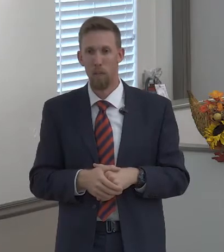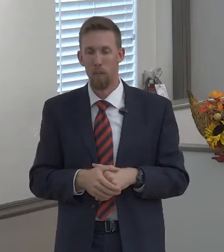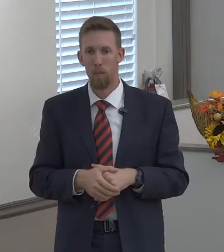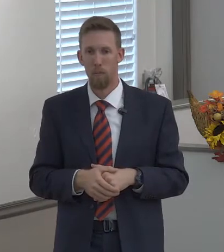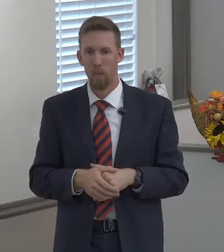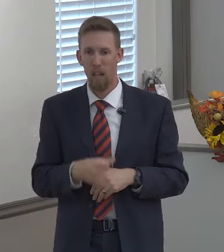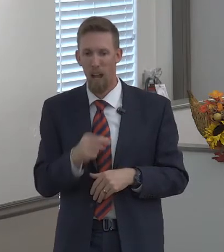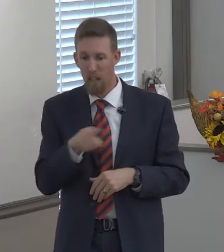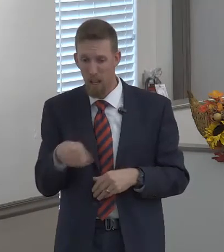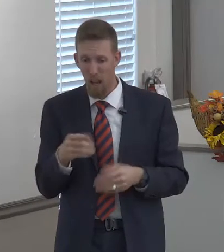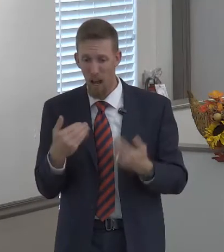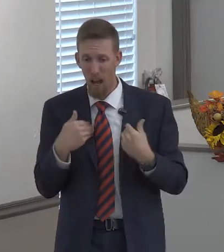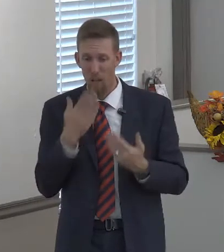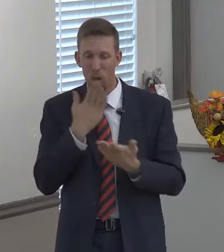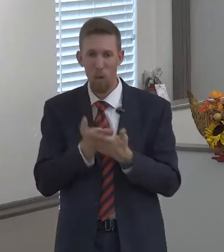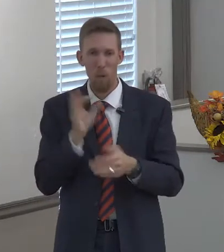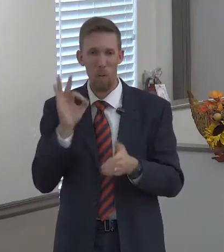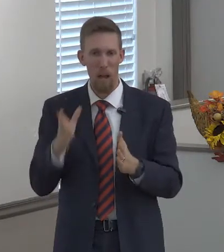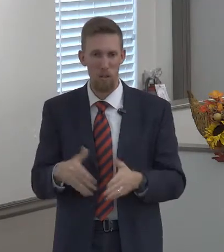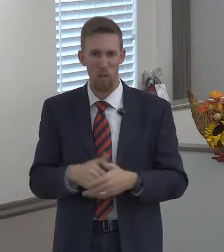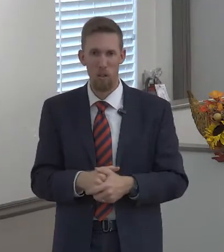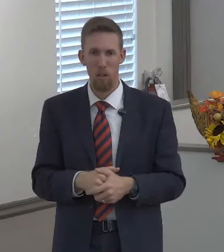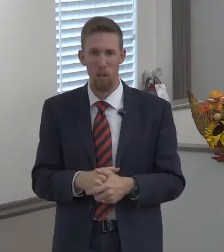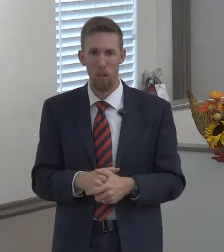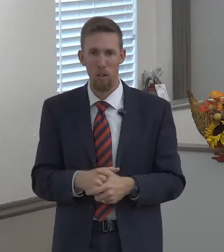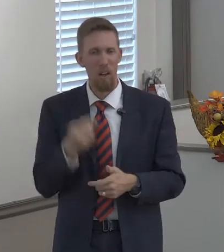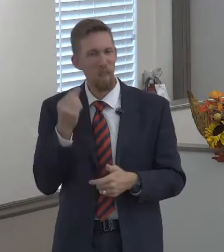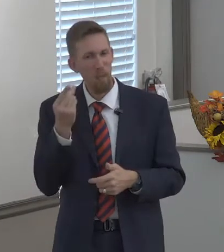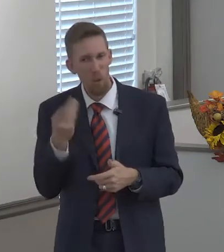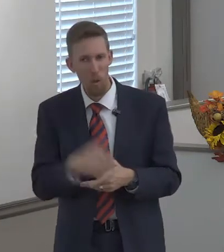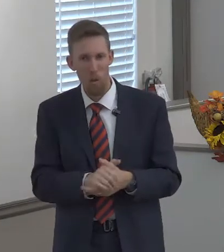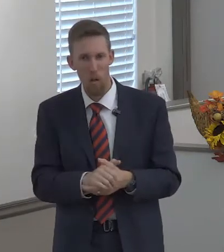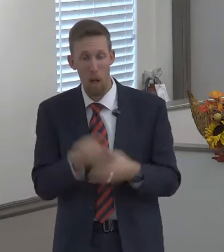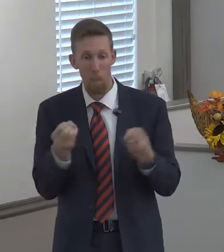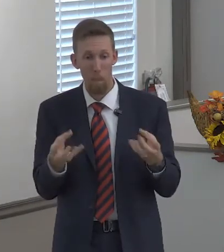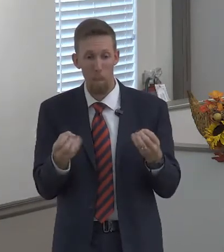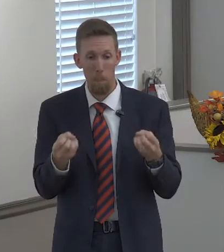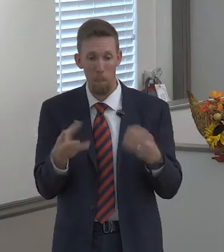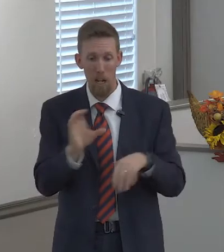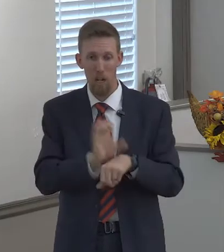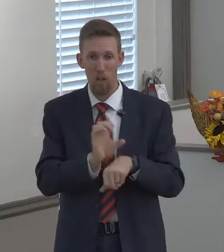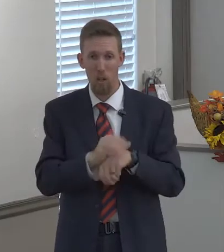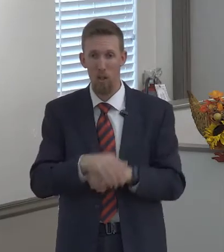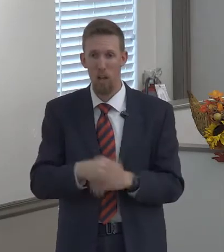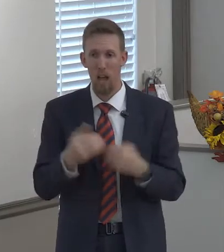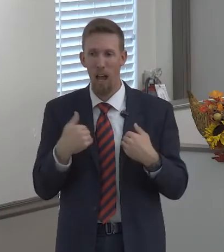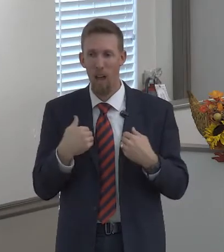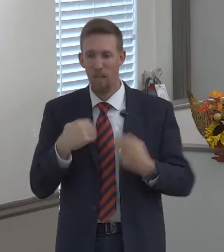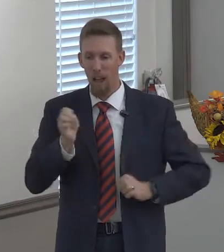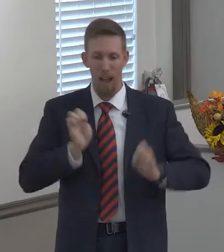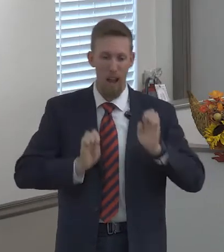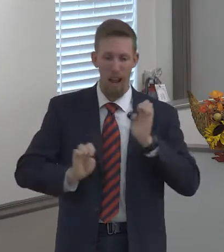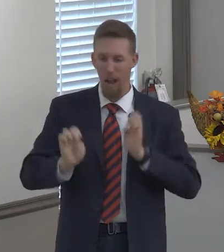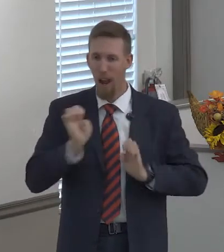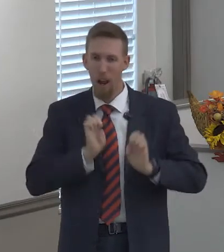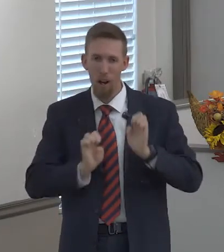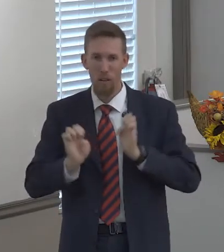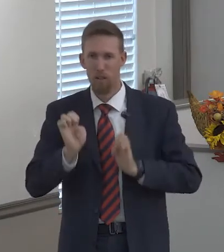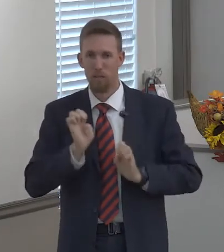religious institutions from sea to shining sea. Now, I'm not talking about that. I'm talking